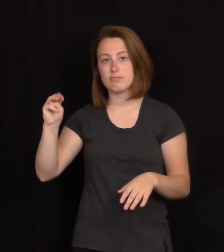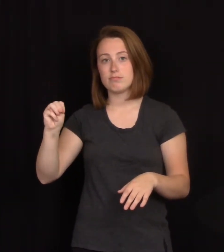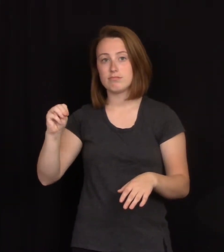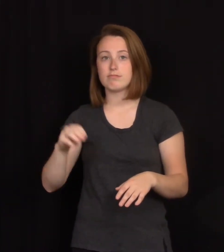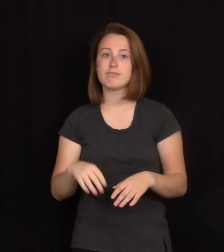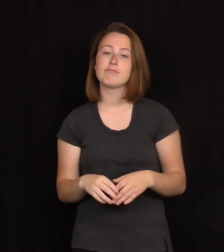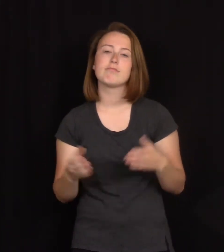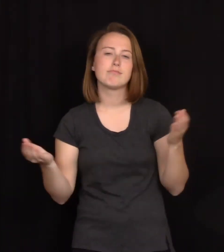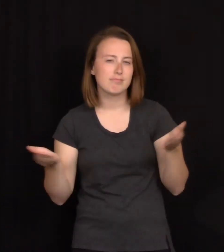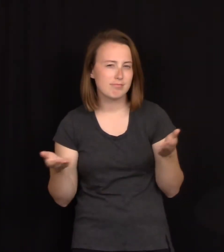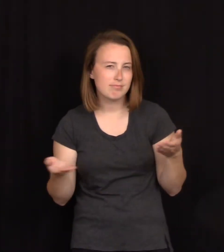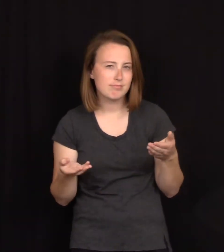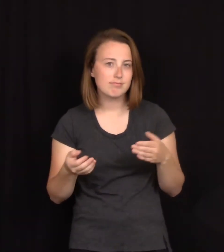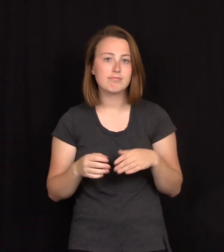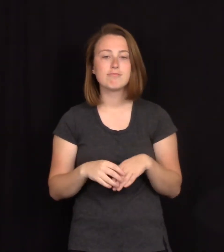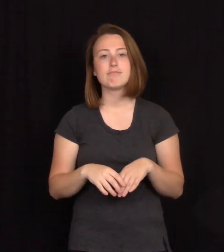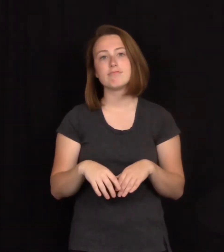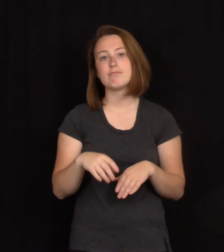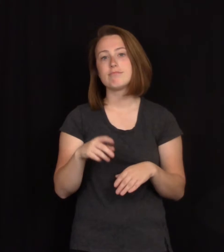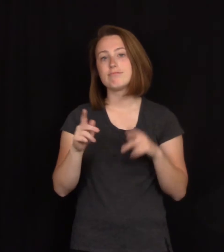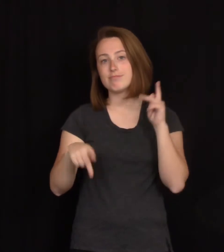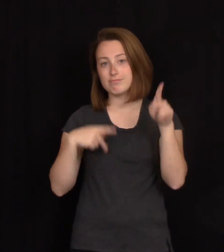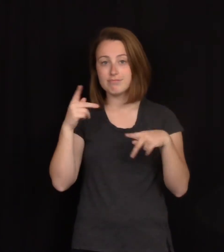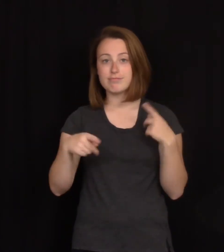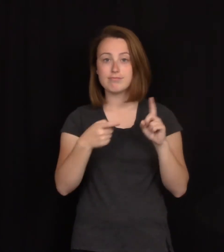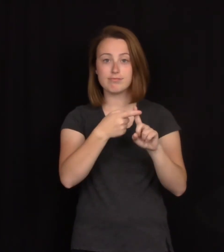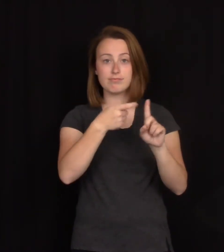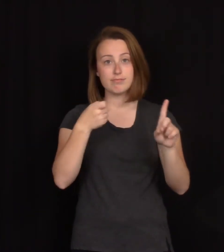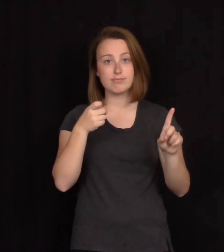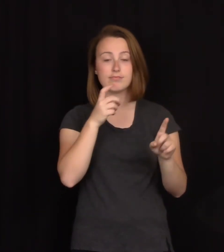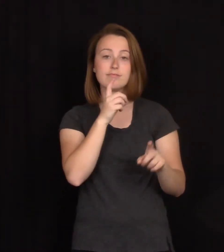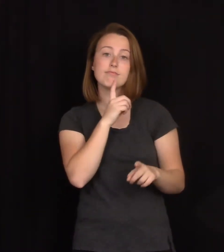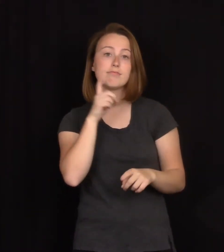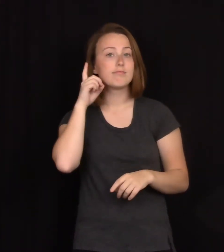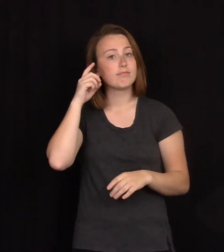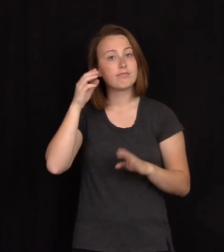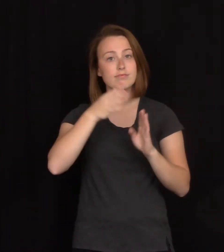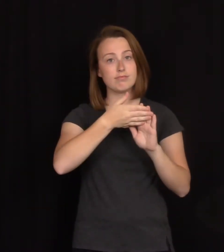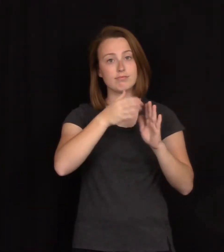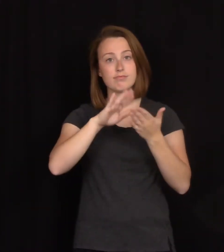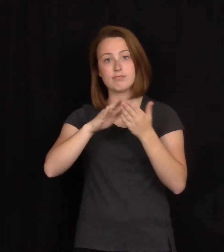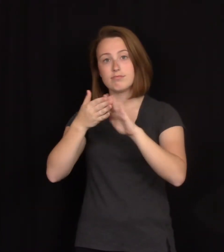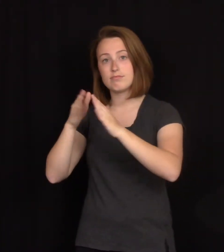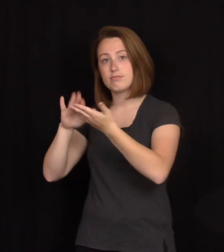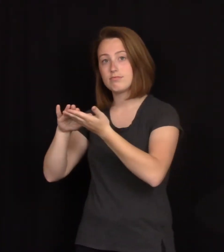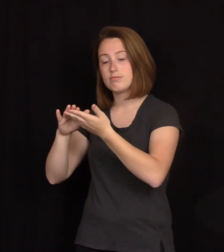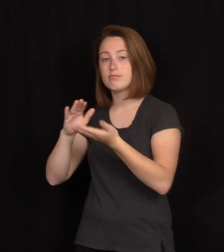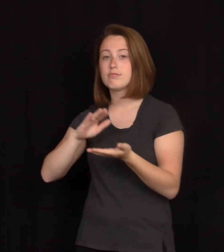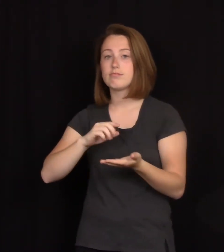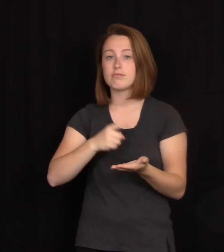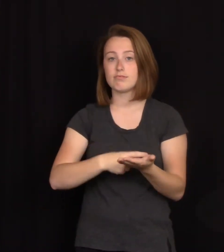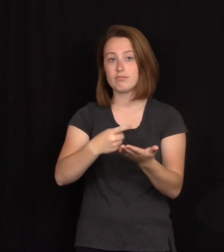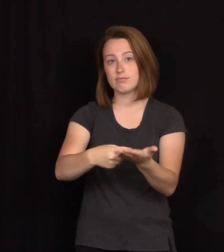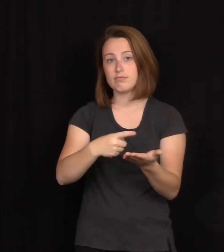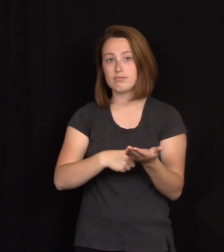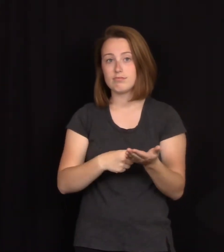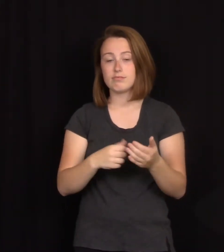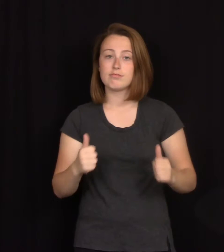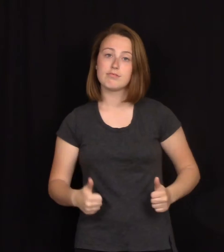In this, there was a panel of people from the deaf community who discussed their overall